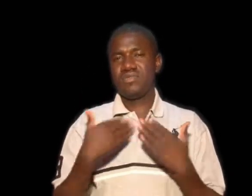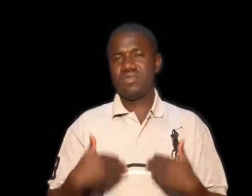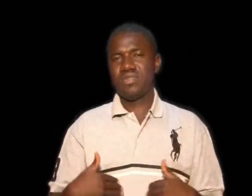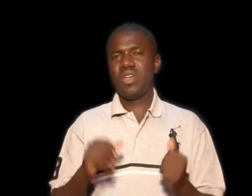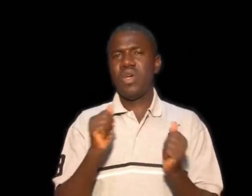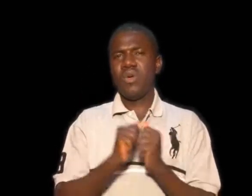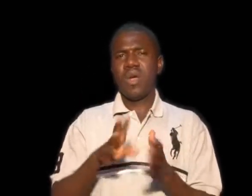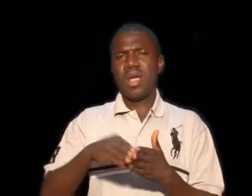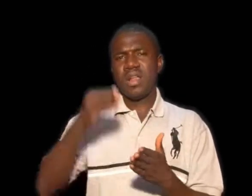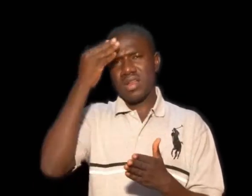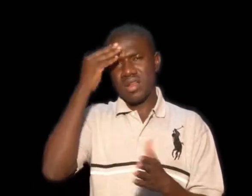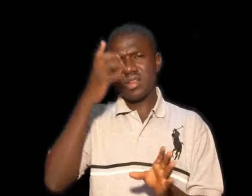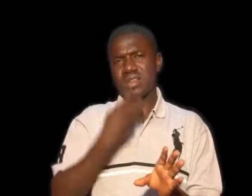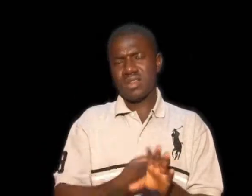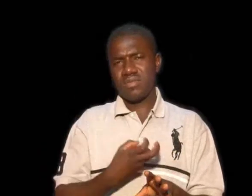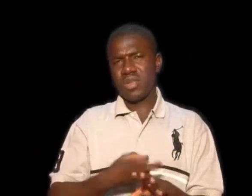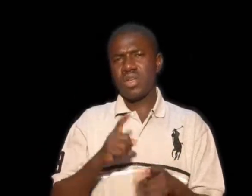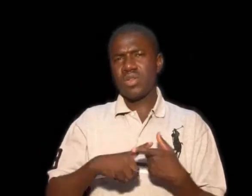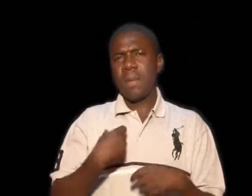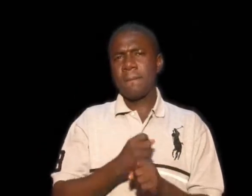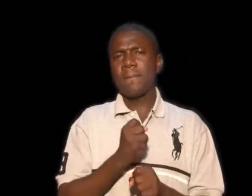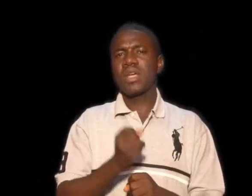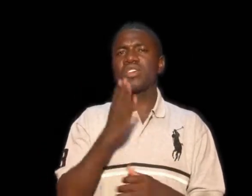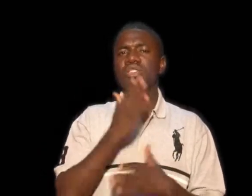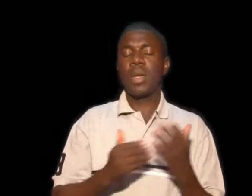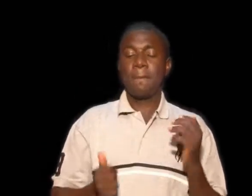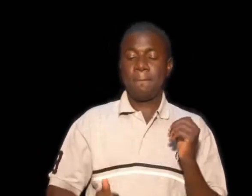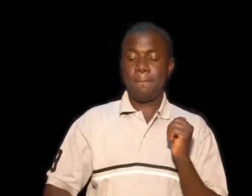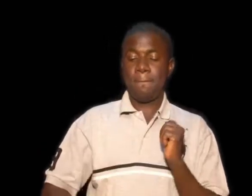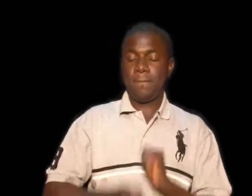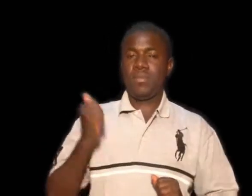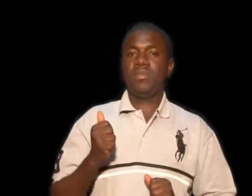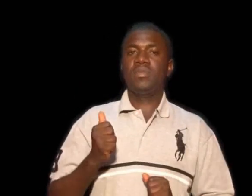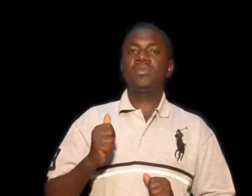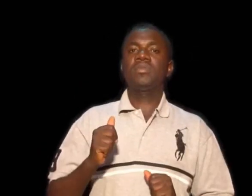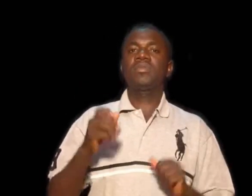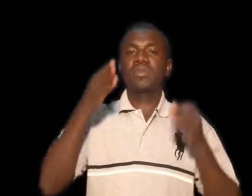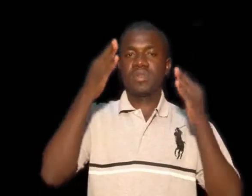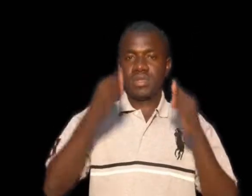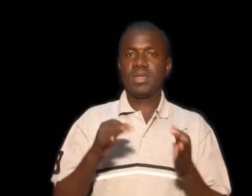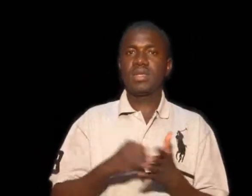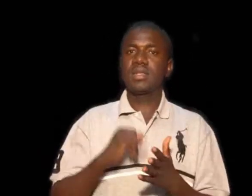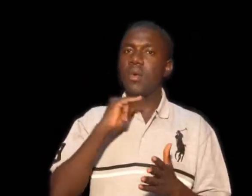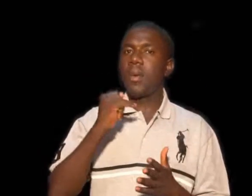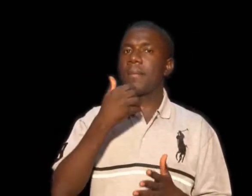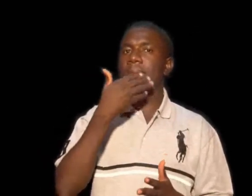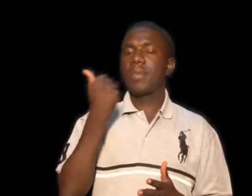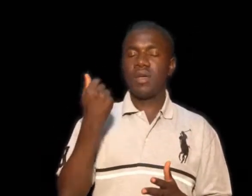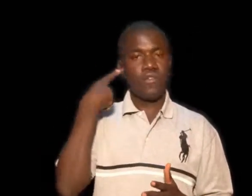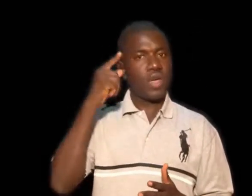you are asking someone with a learning or intellectual difficulty to make a significant decision, it may be best to